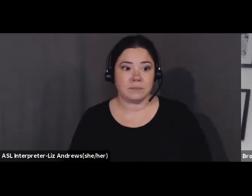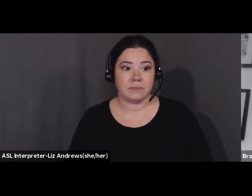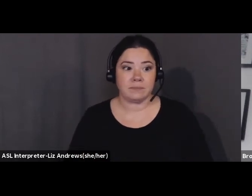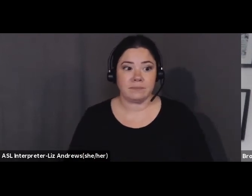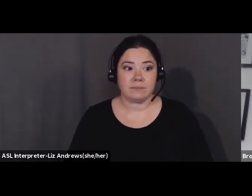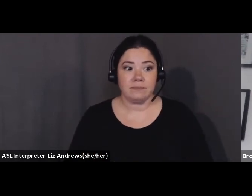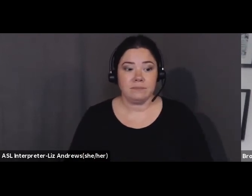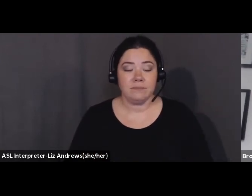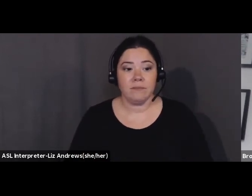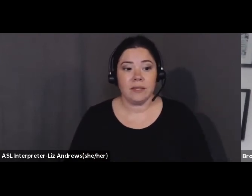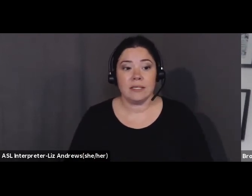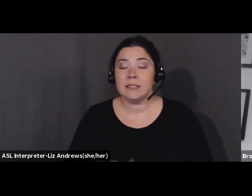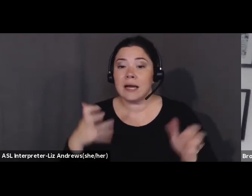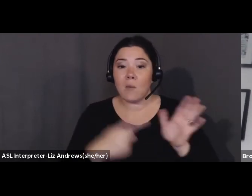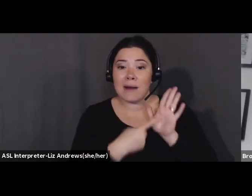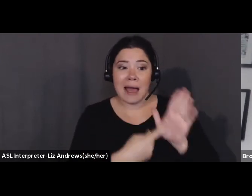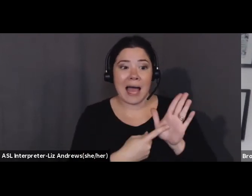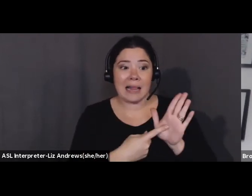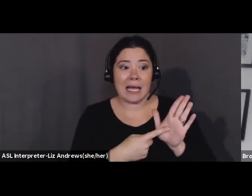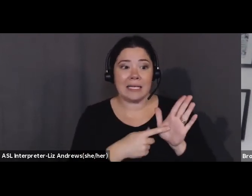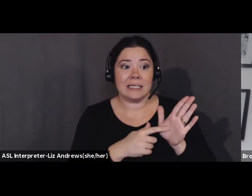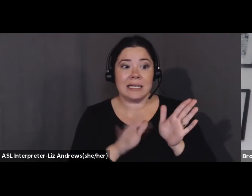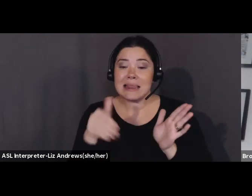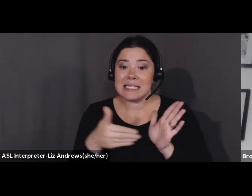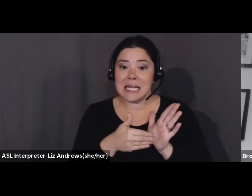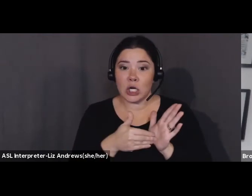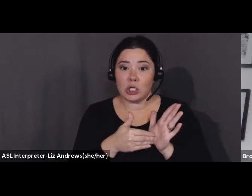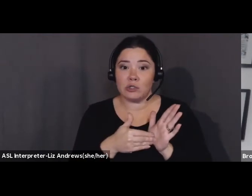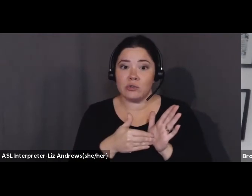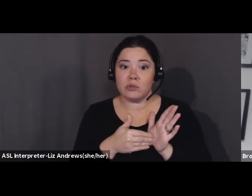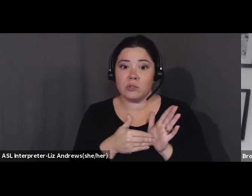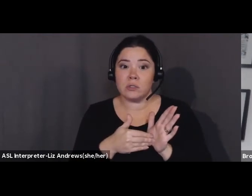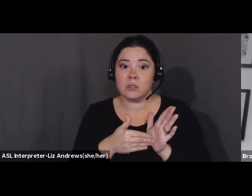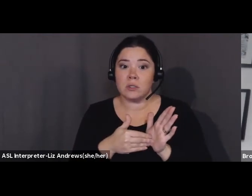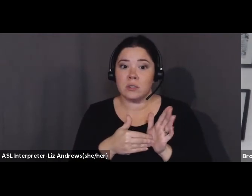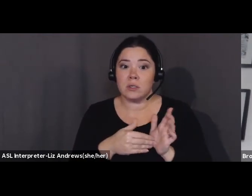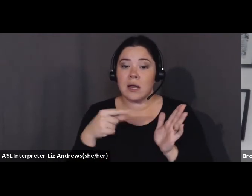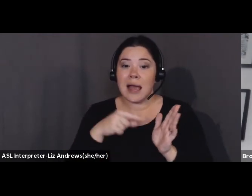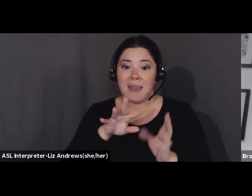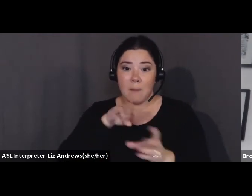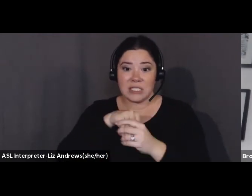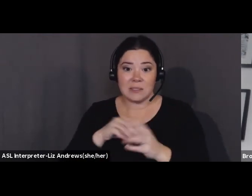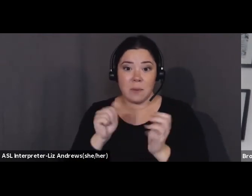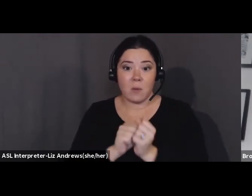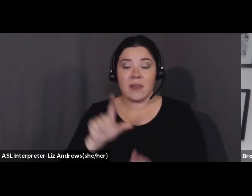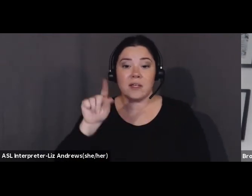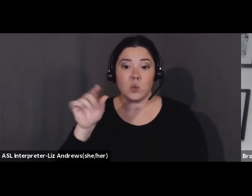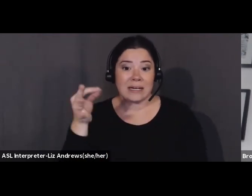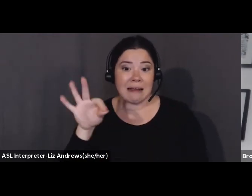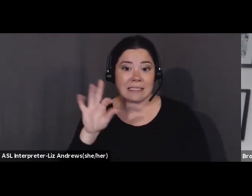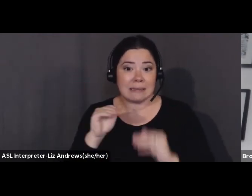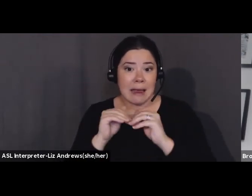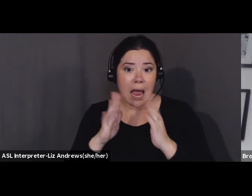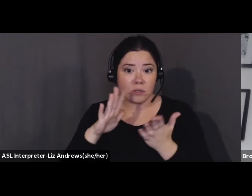So I just wanted to highlight the centers that were that participated in the 2019 Housing